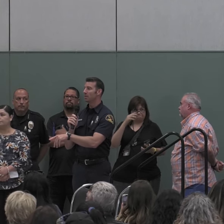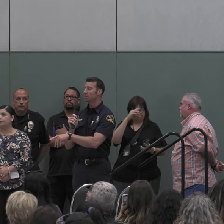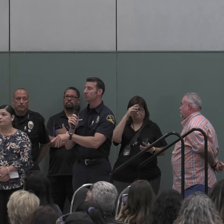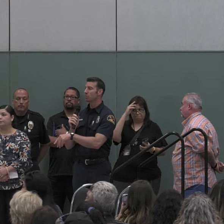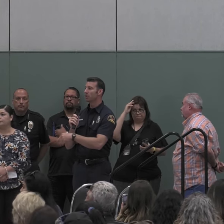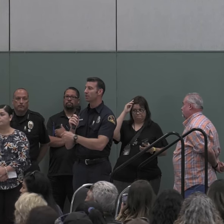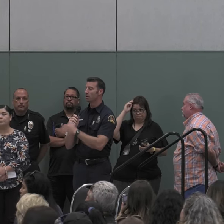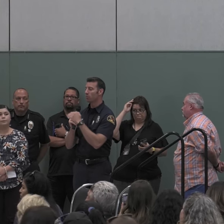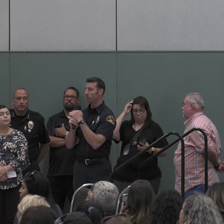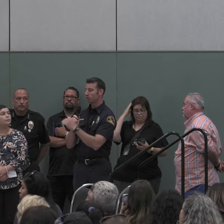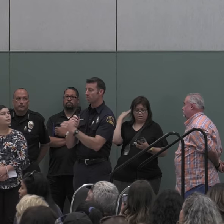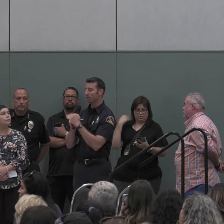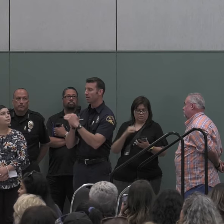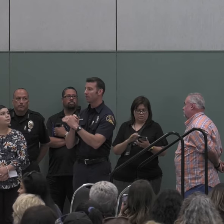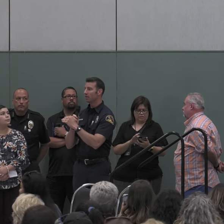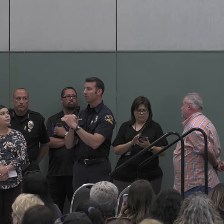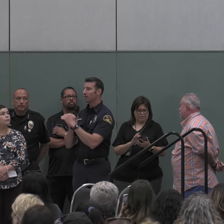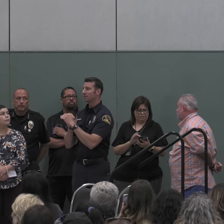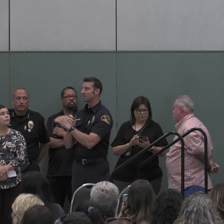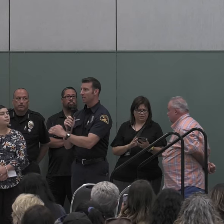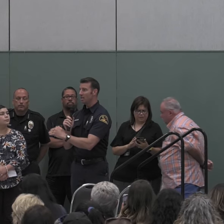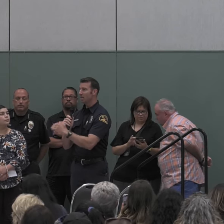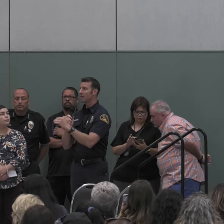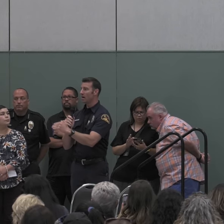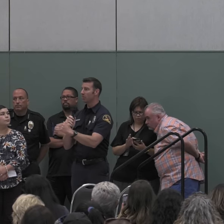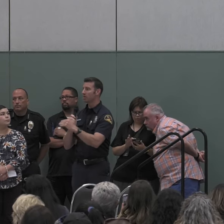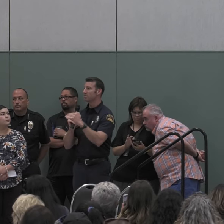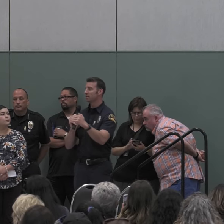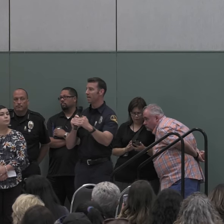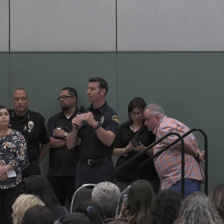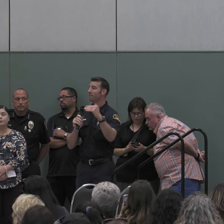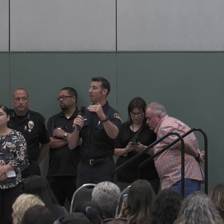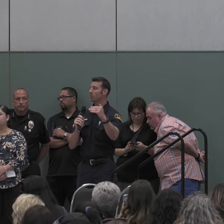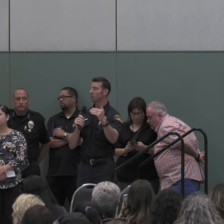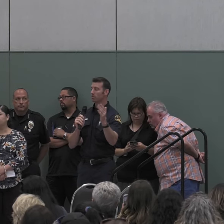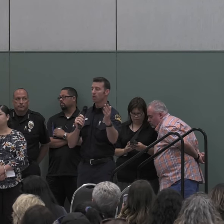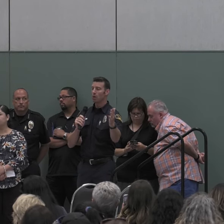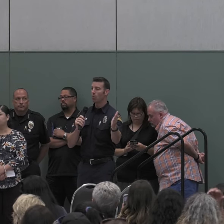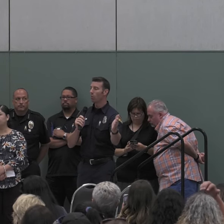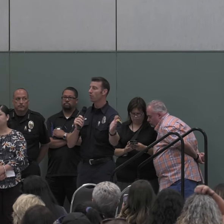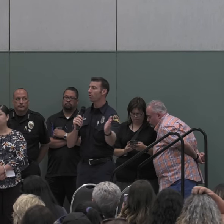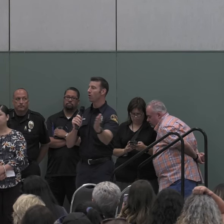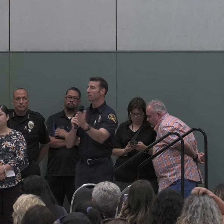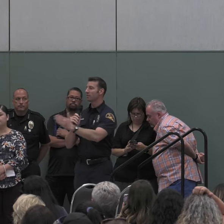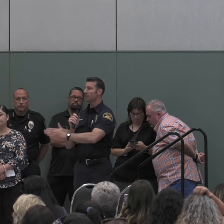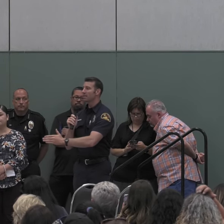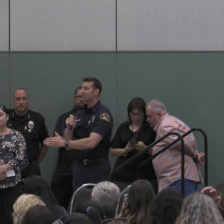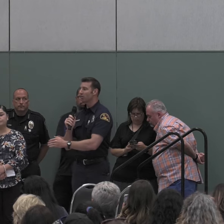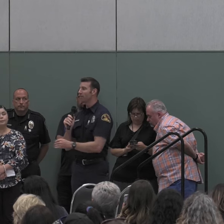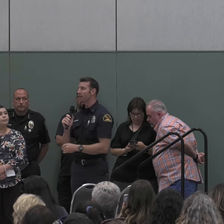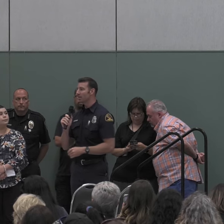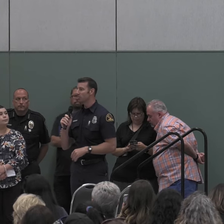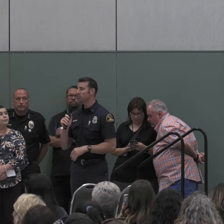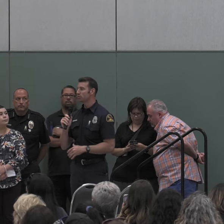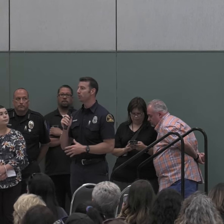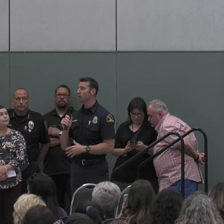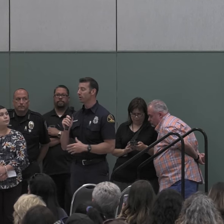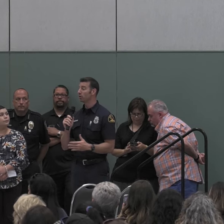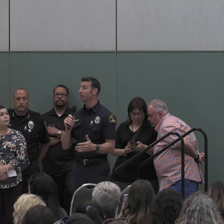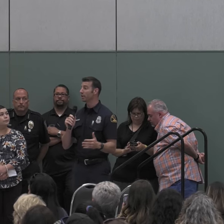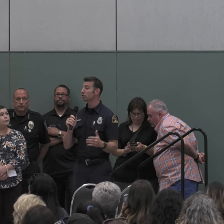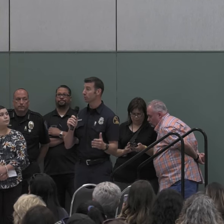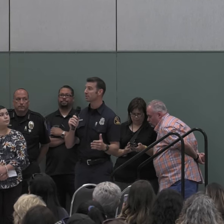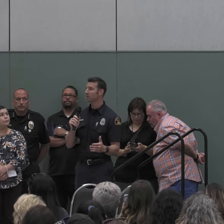because you're wanting to know which of the city, county, state, federal what are all of the things that are available to